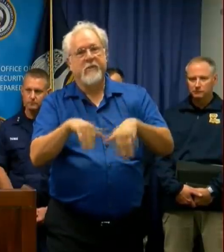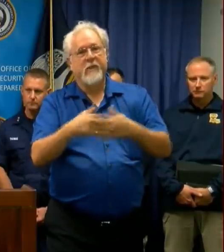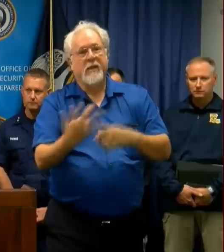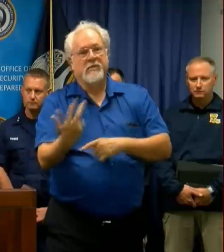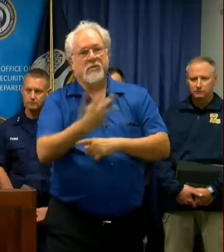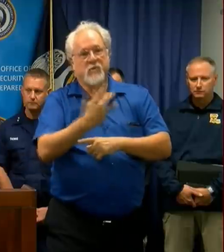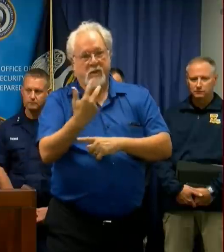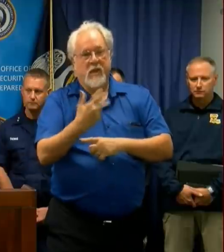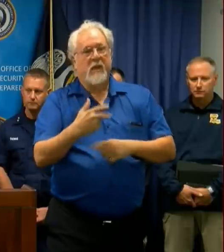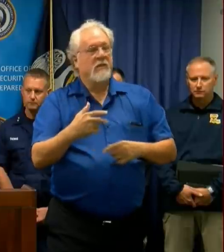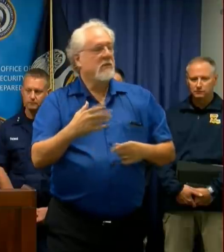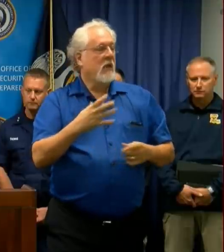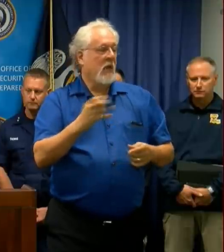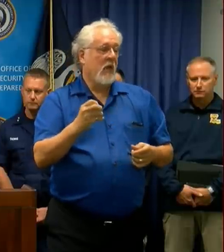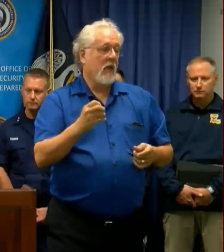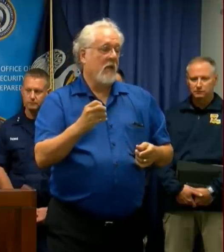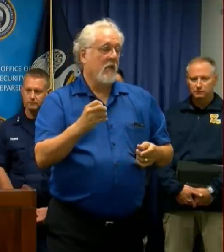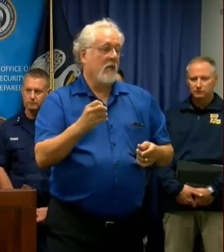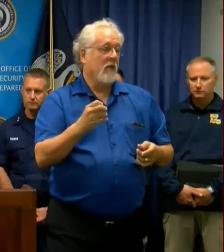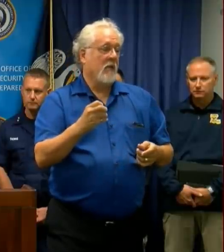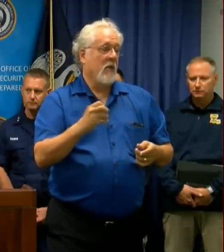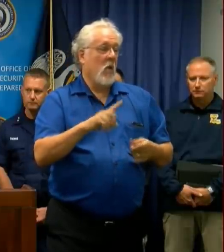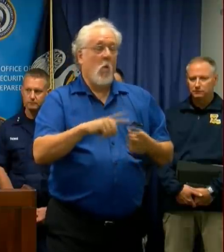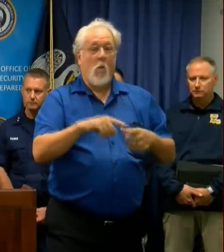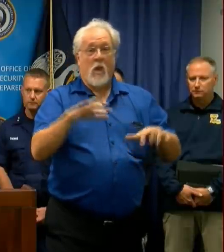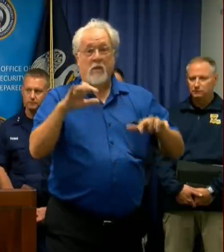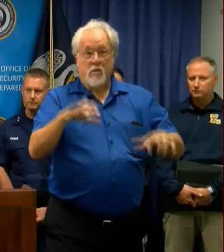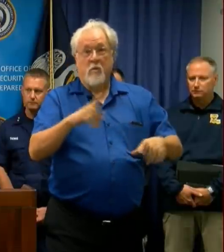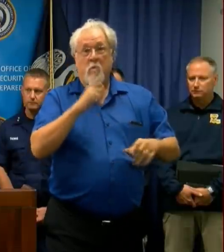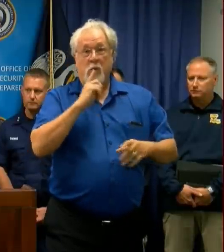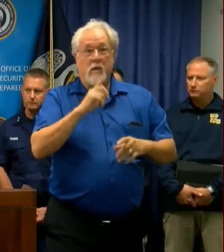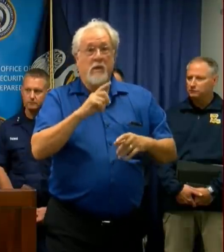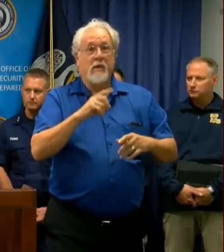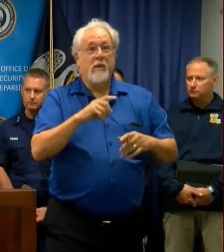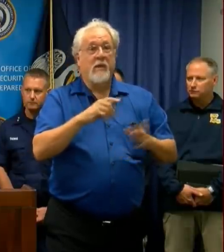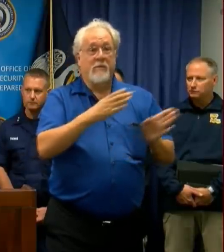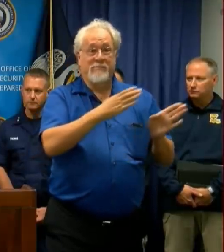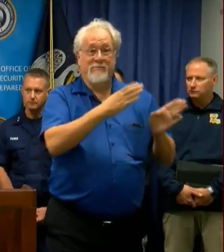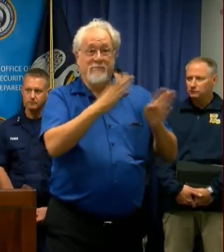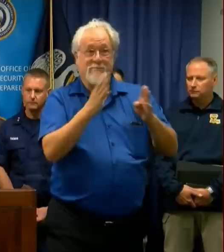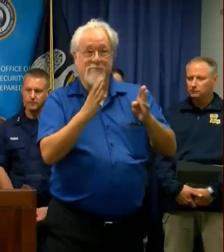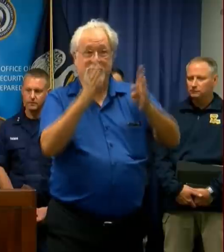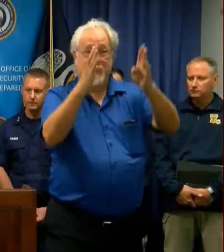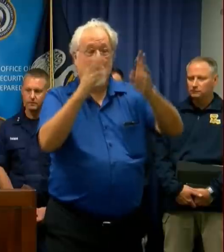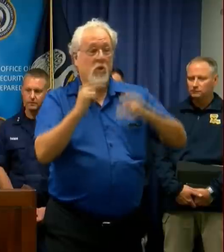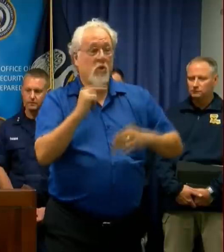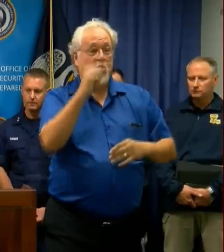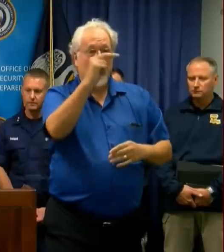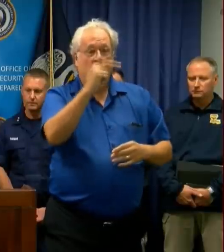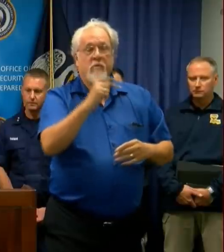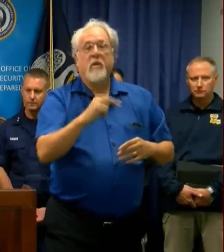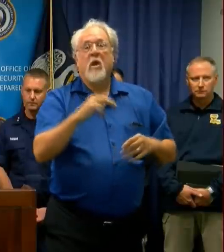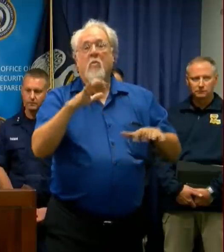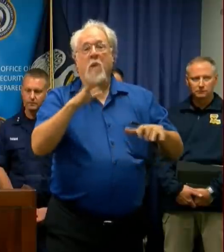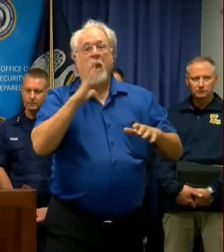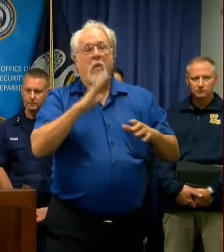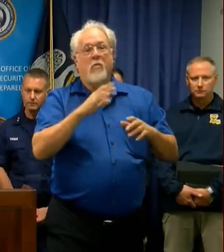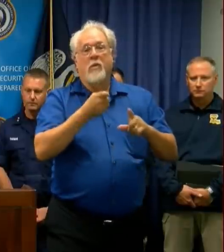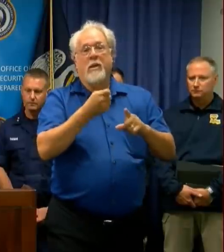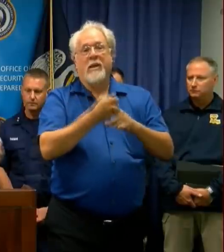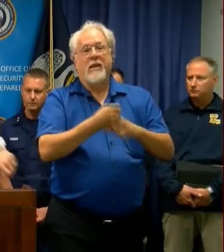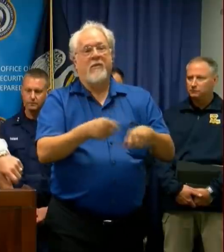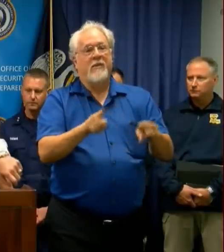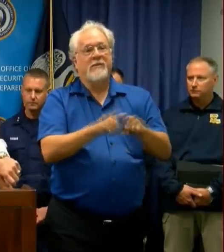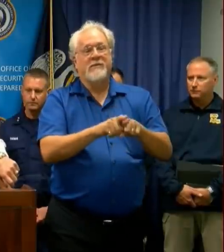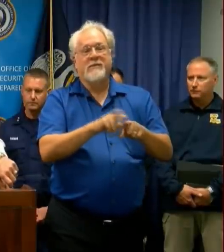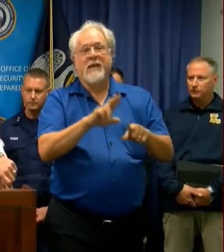3 days, especially. And when the storm actually does start to track north, that rain will fall in the same river system